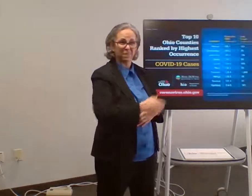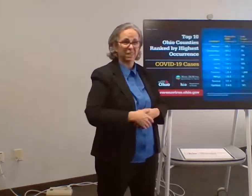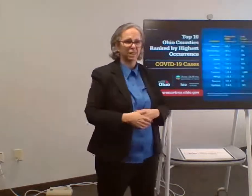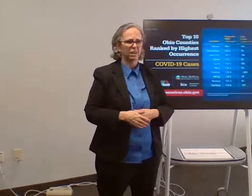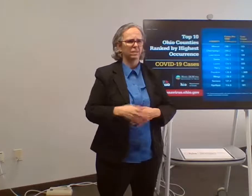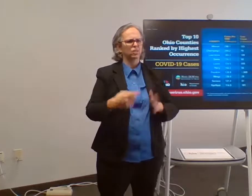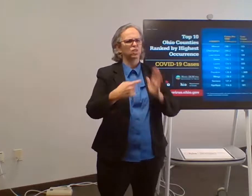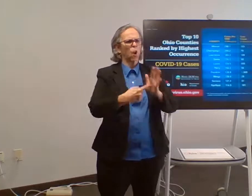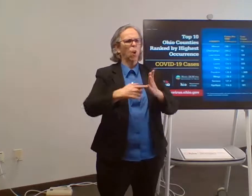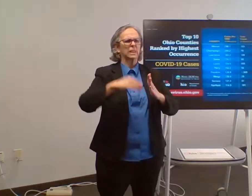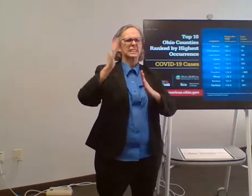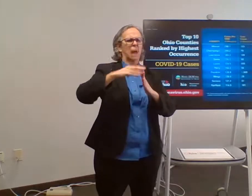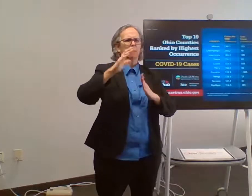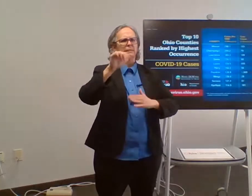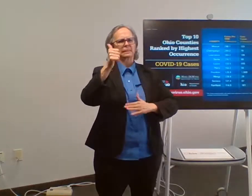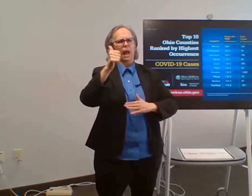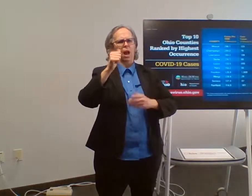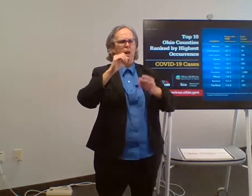10.